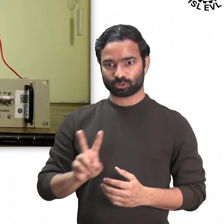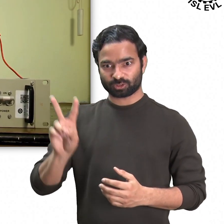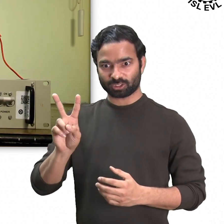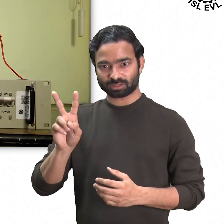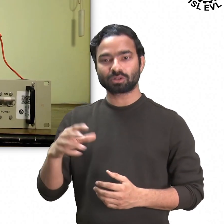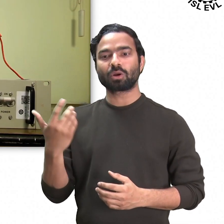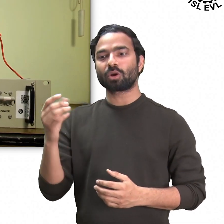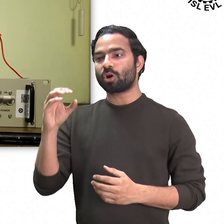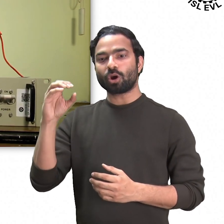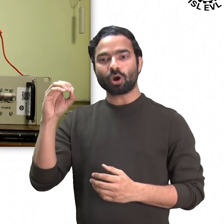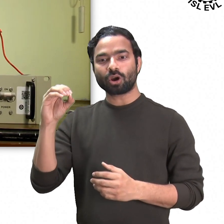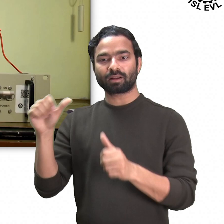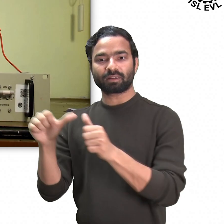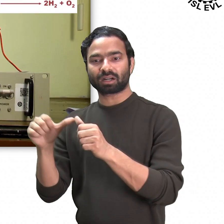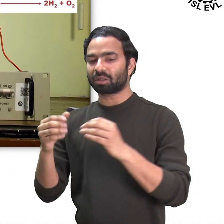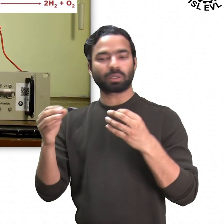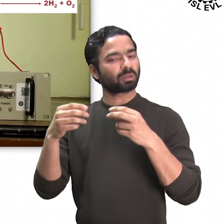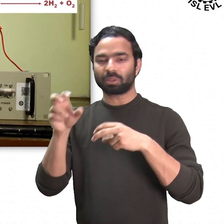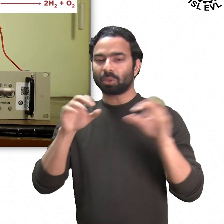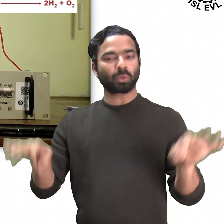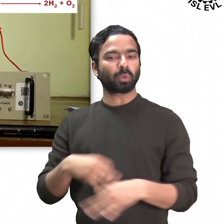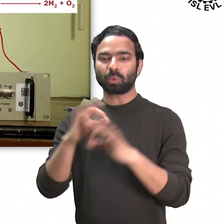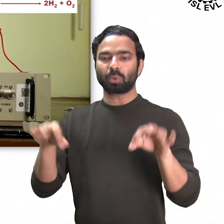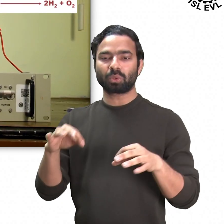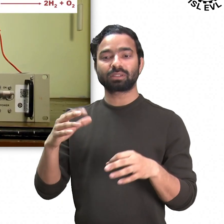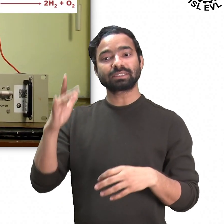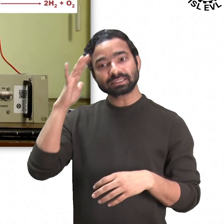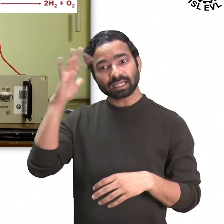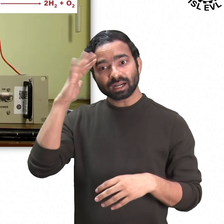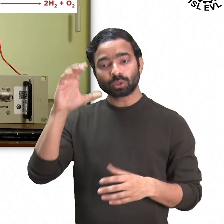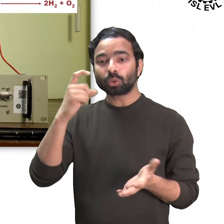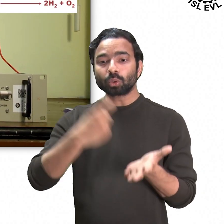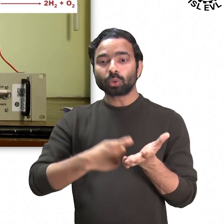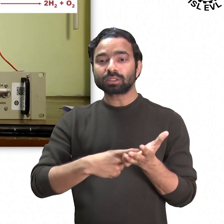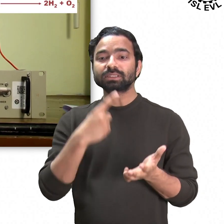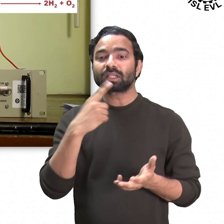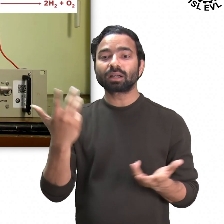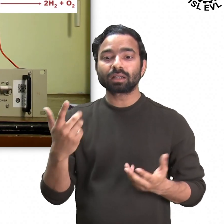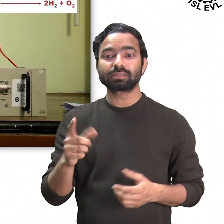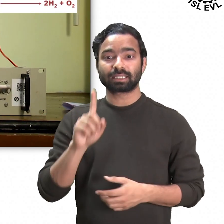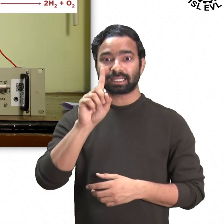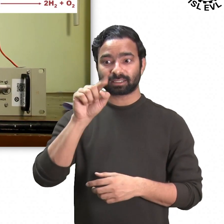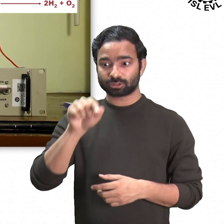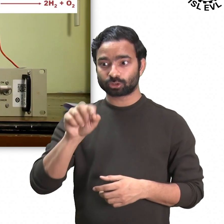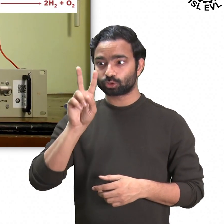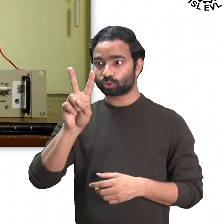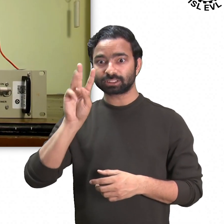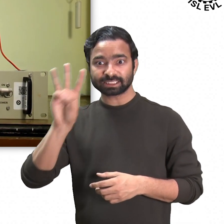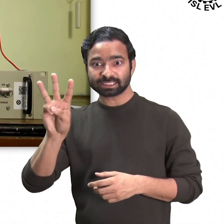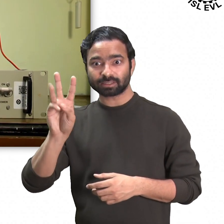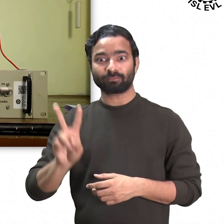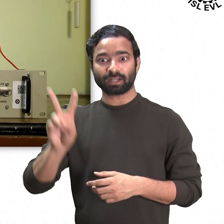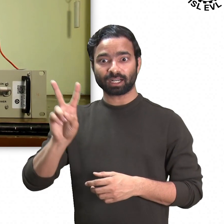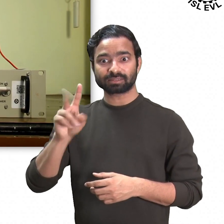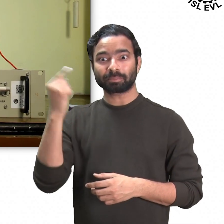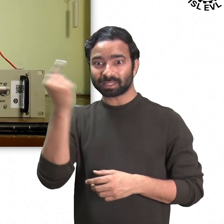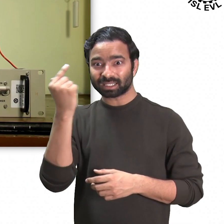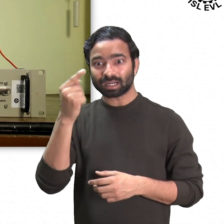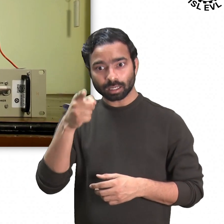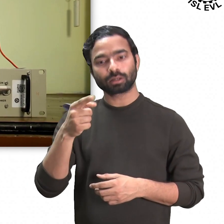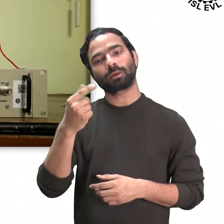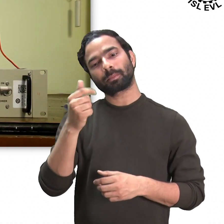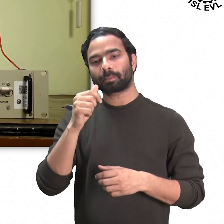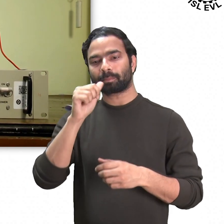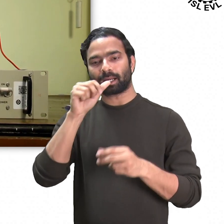with the theoretical value of 1.23 volt at which water splitting reaction occurs. So, at